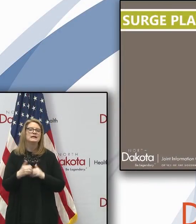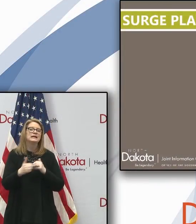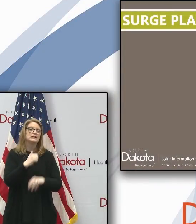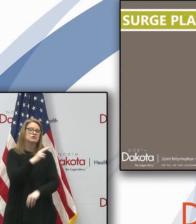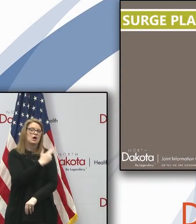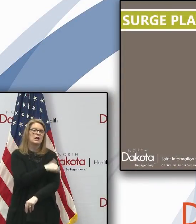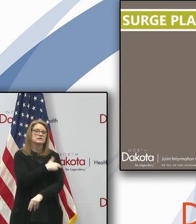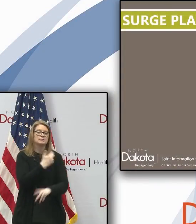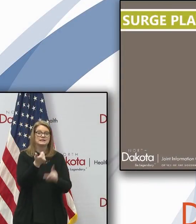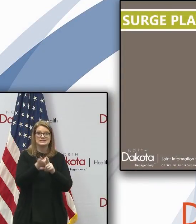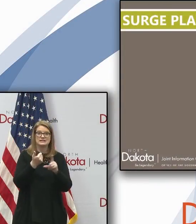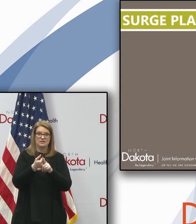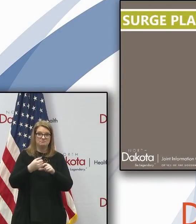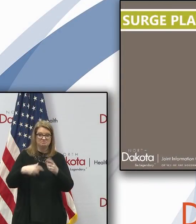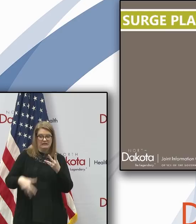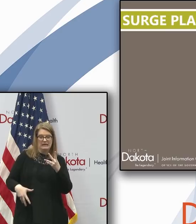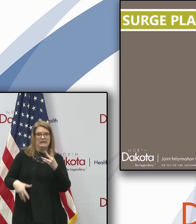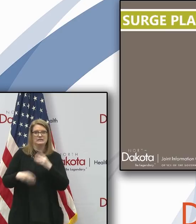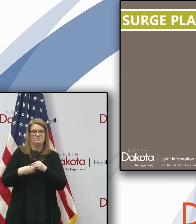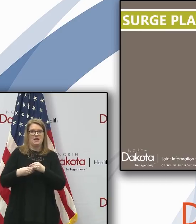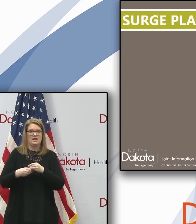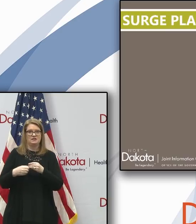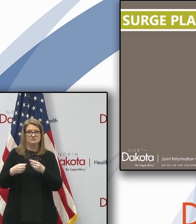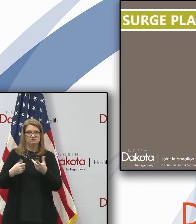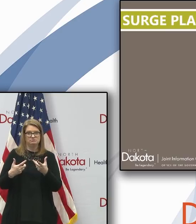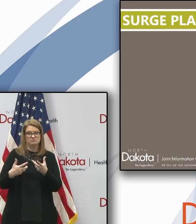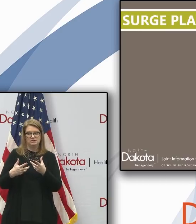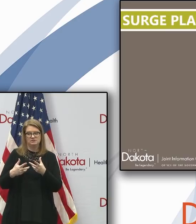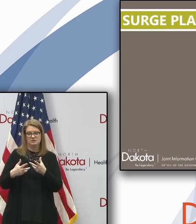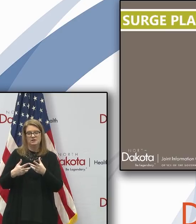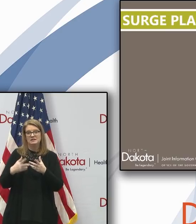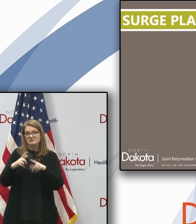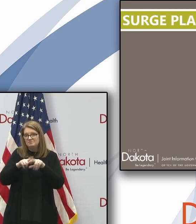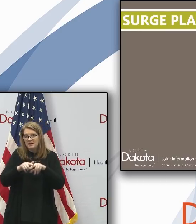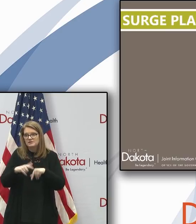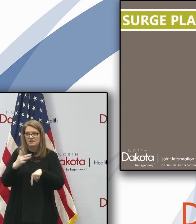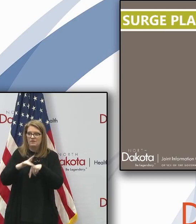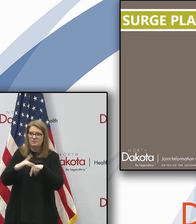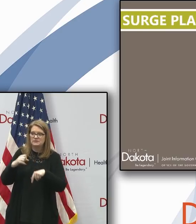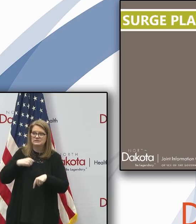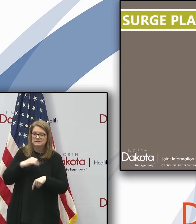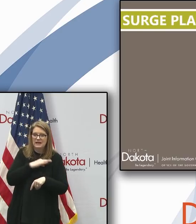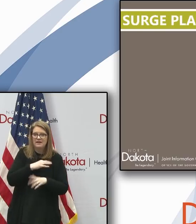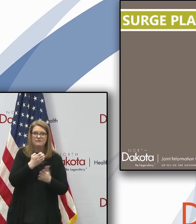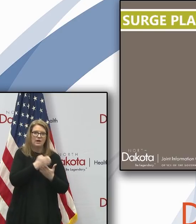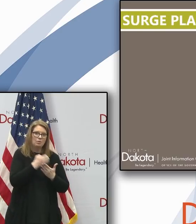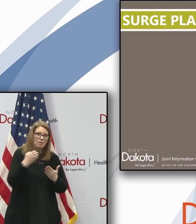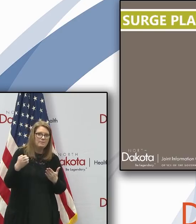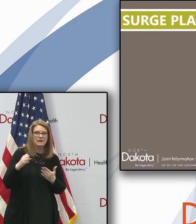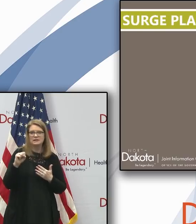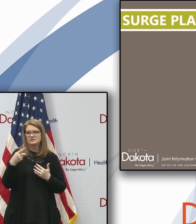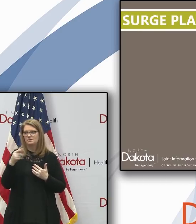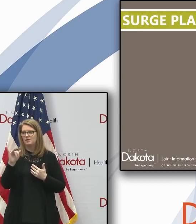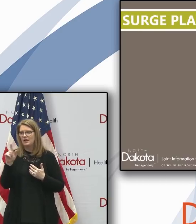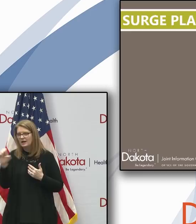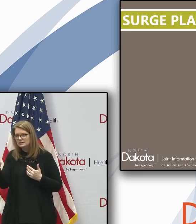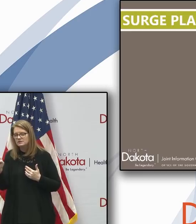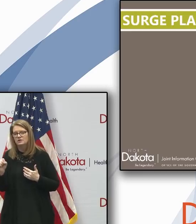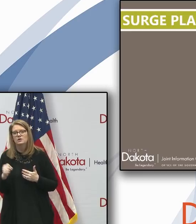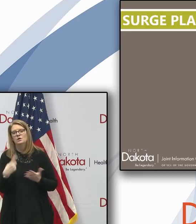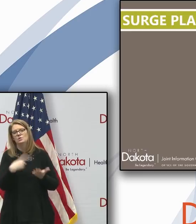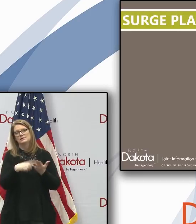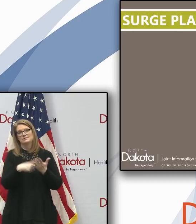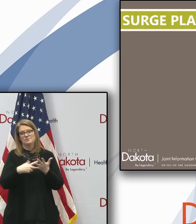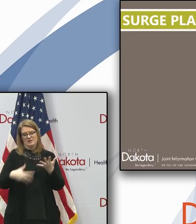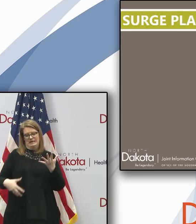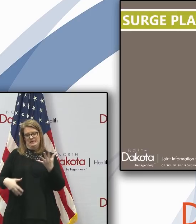can expand. Expansion, again, depends on available staff, equipment, and supplies. When we talk about